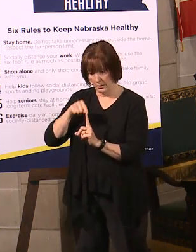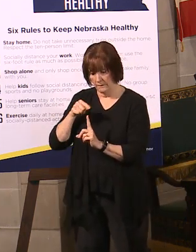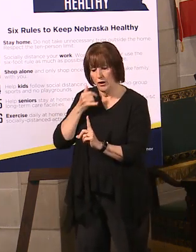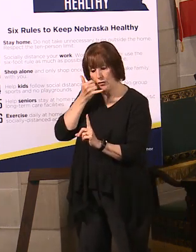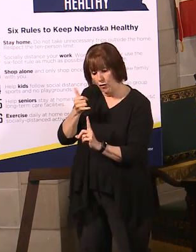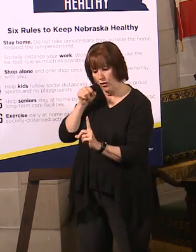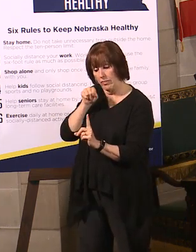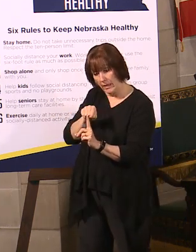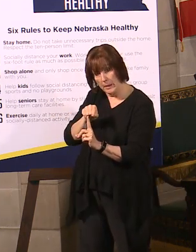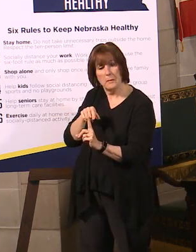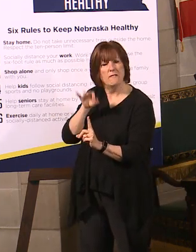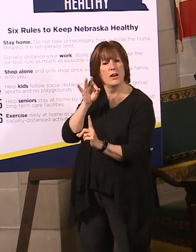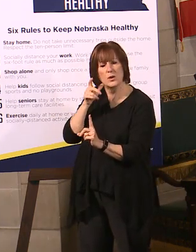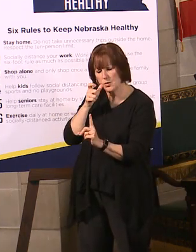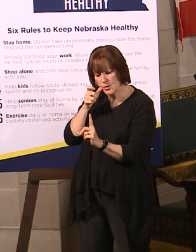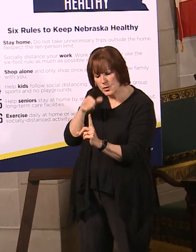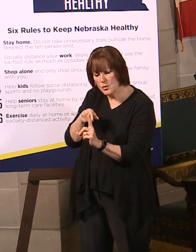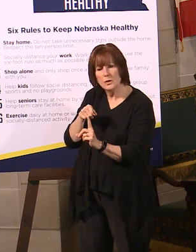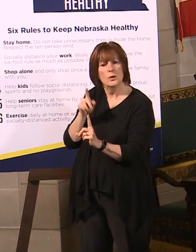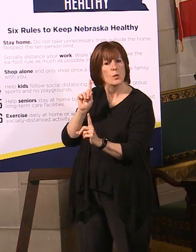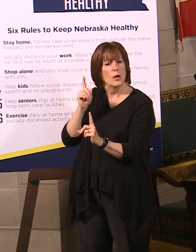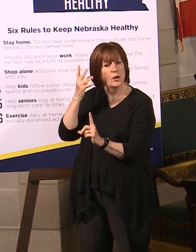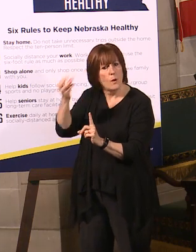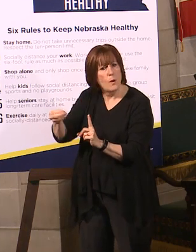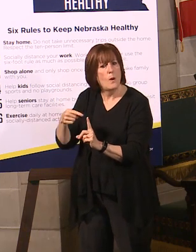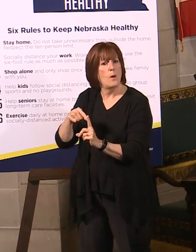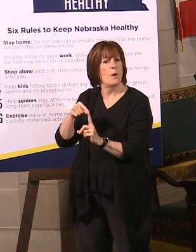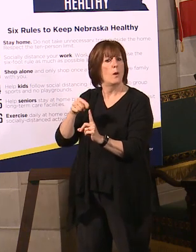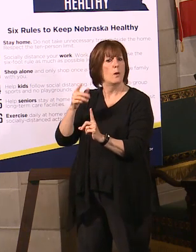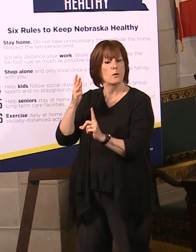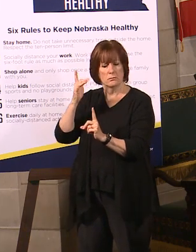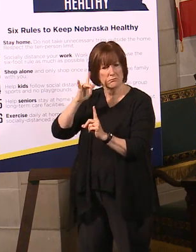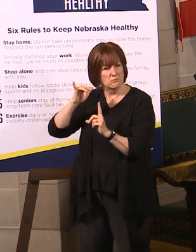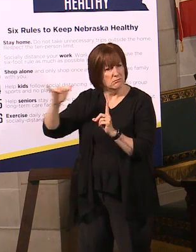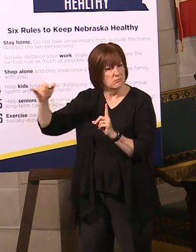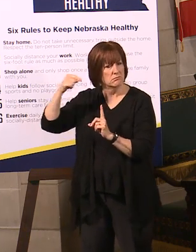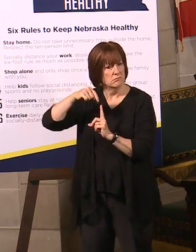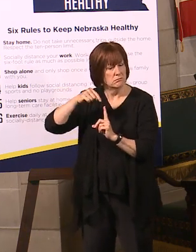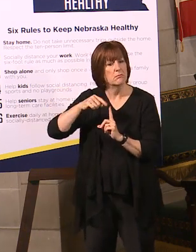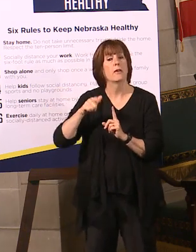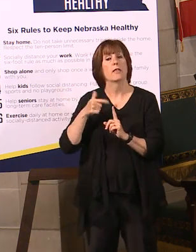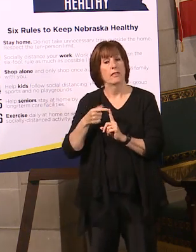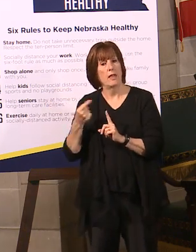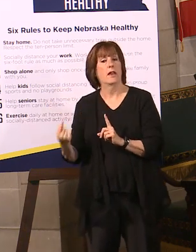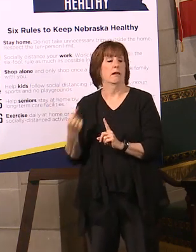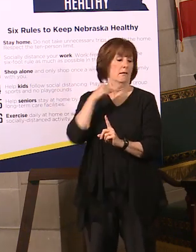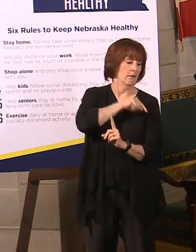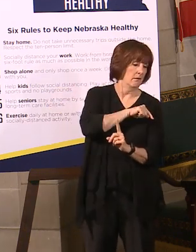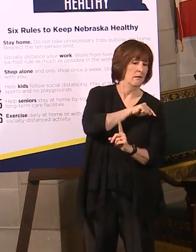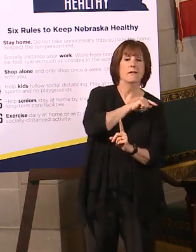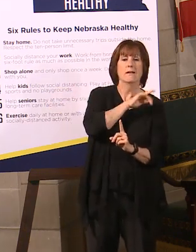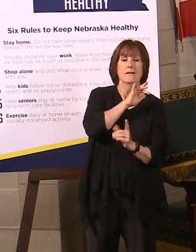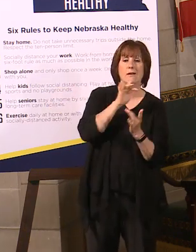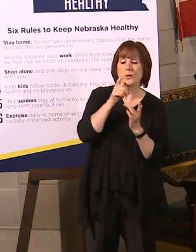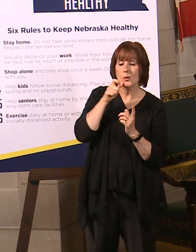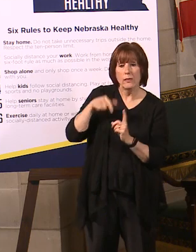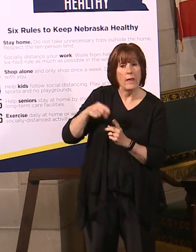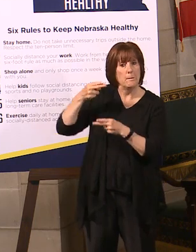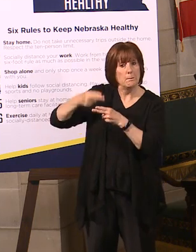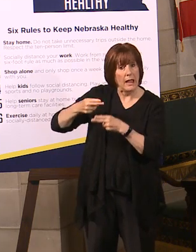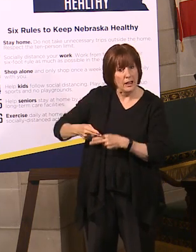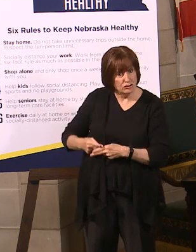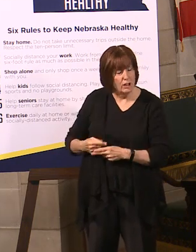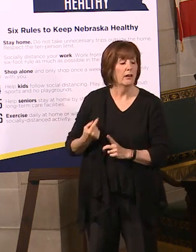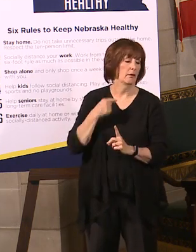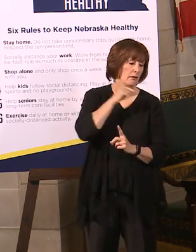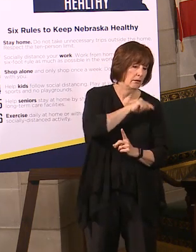coronavirus, really finding out about where they've been, and so forth, then going back to all their contacts over the last couple of weeks